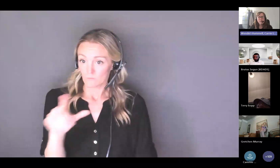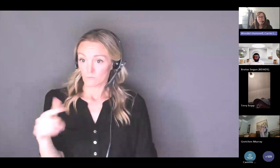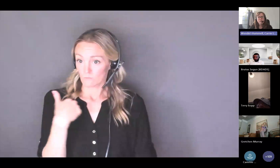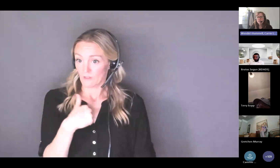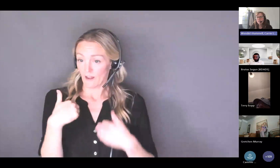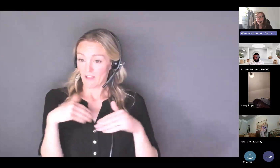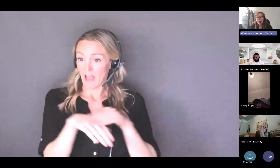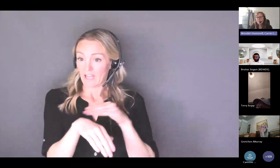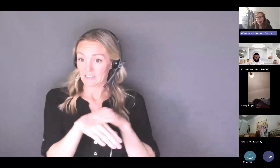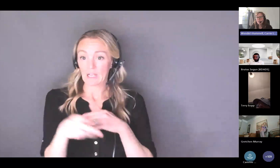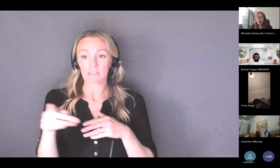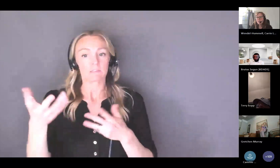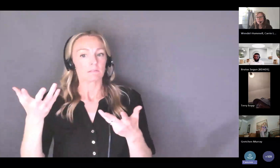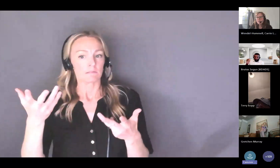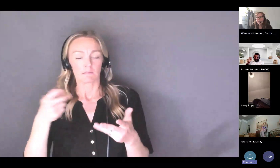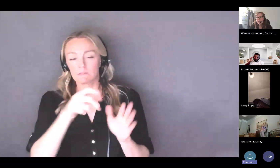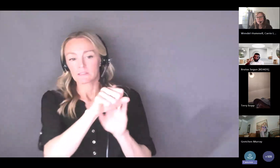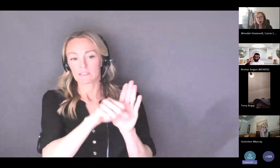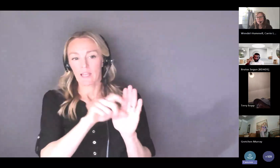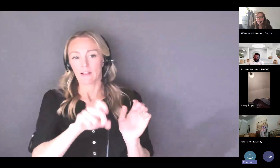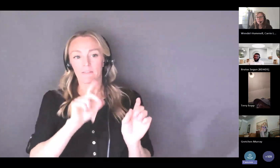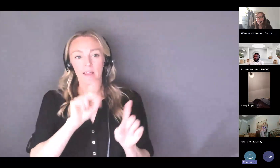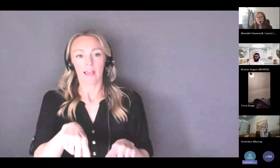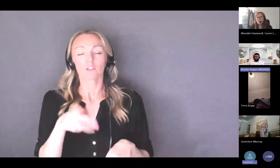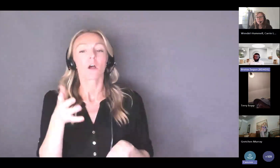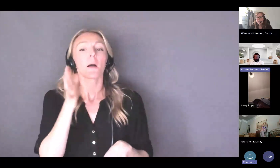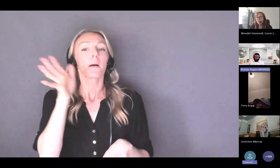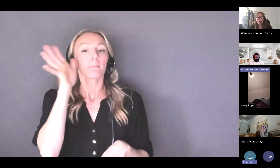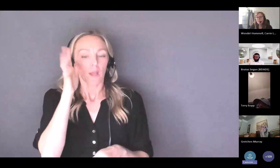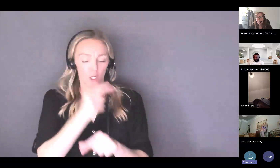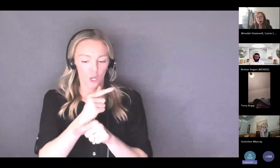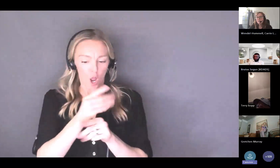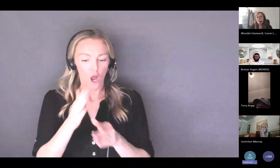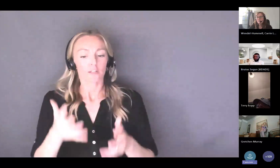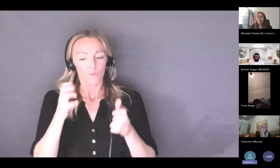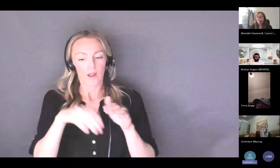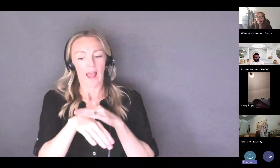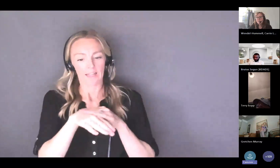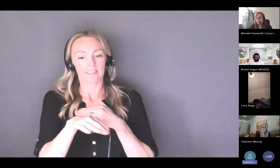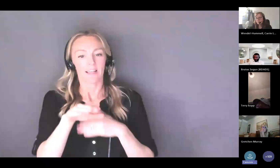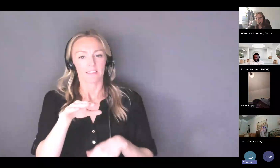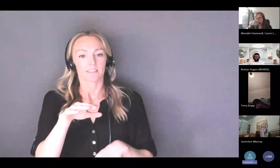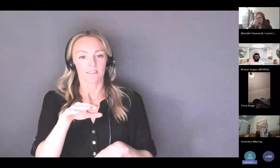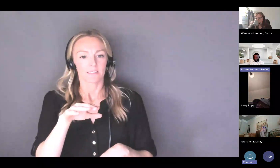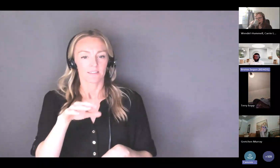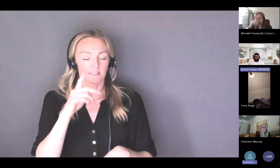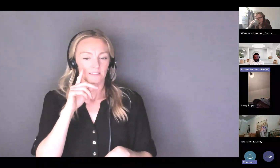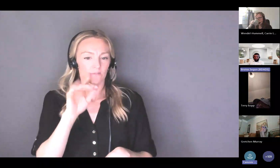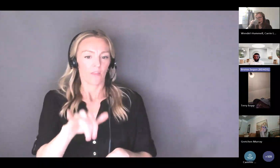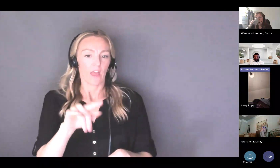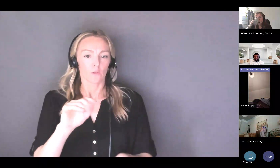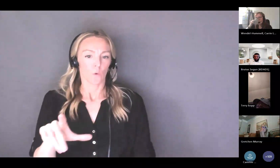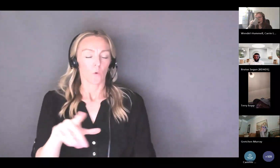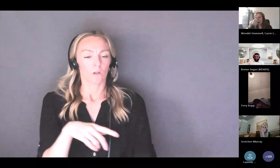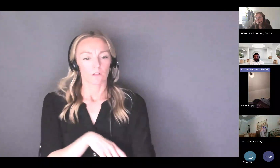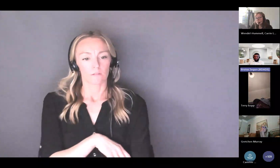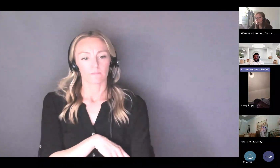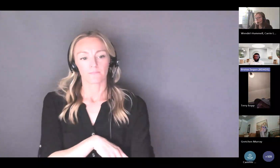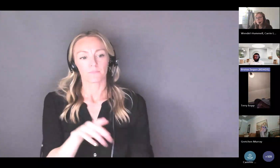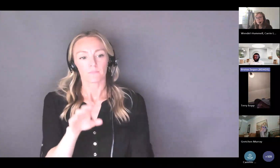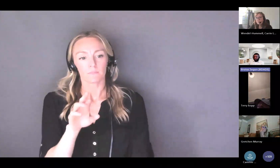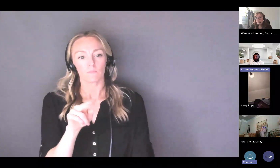A question for the state. Okay, parent guardians would like to have access to that tool. Yes, so